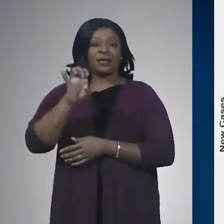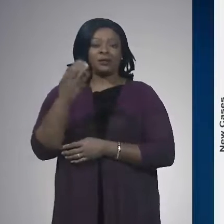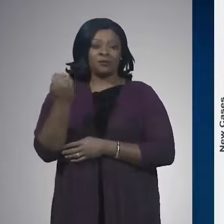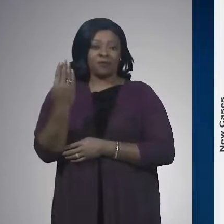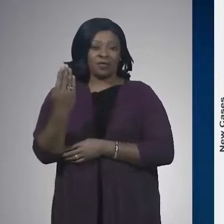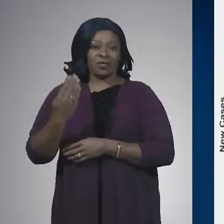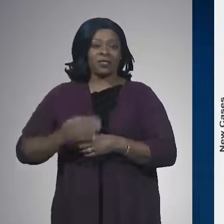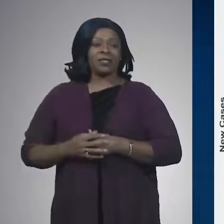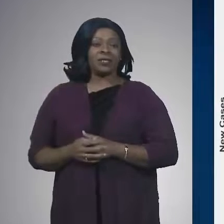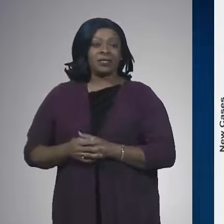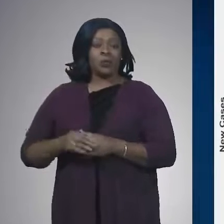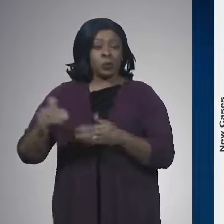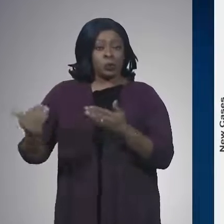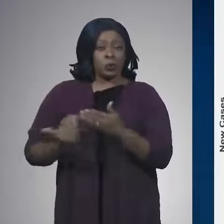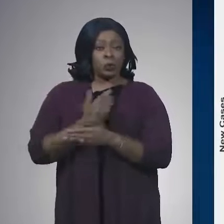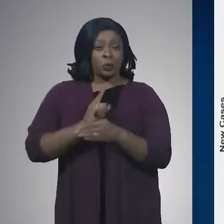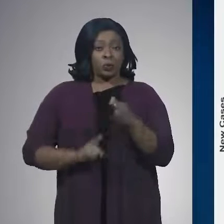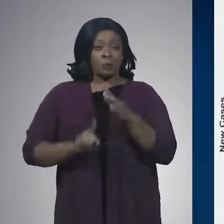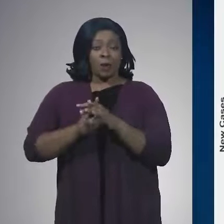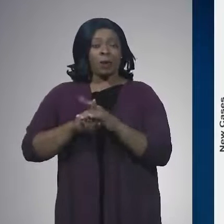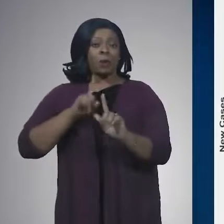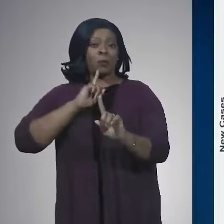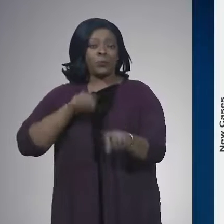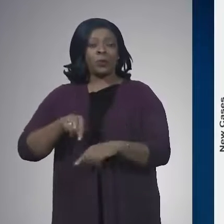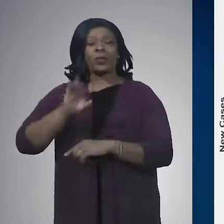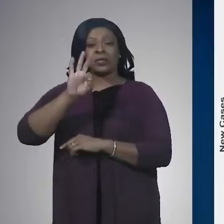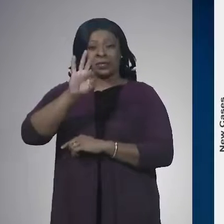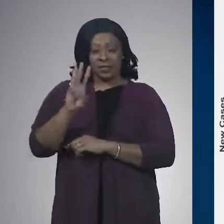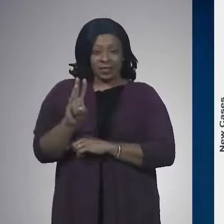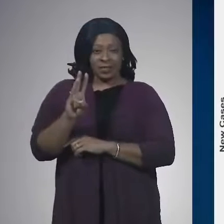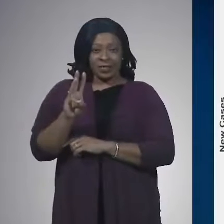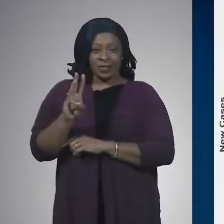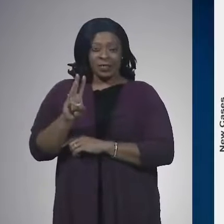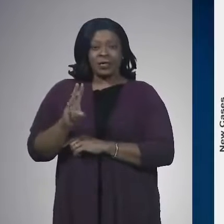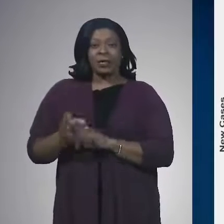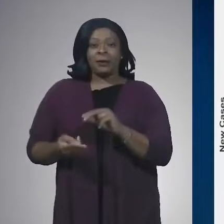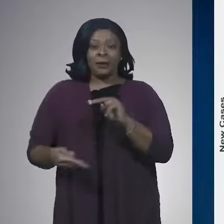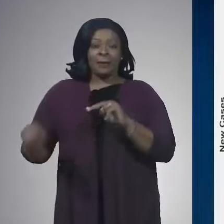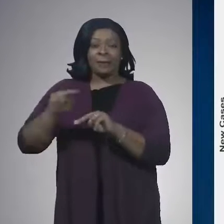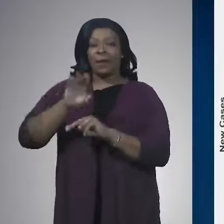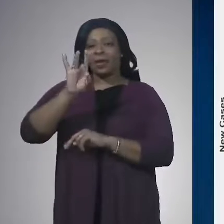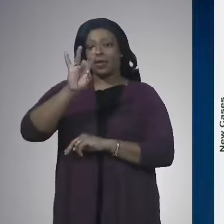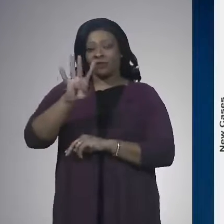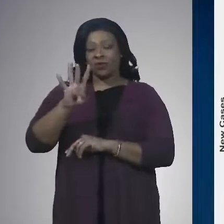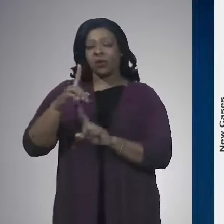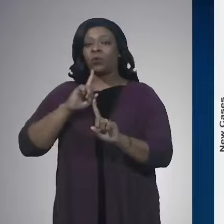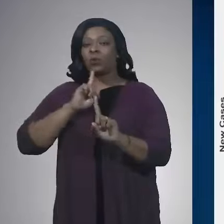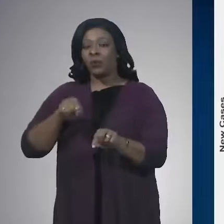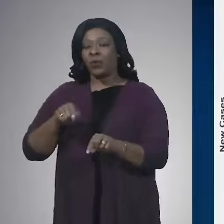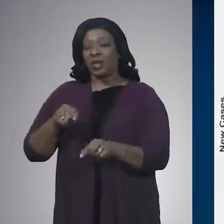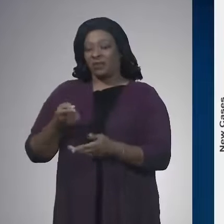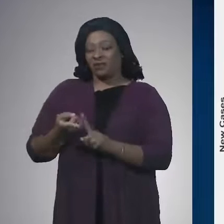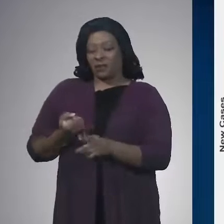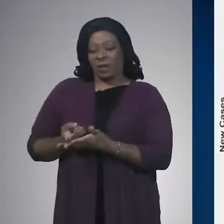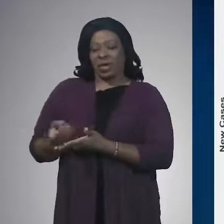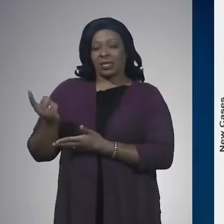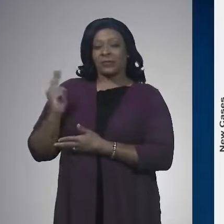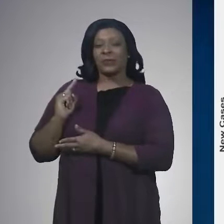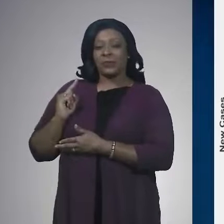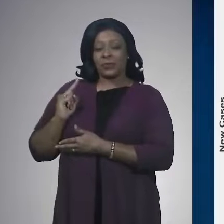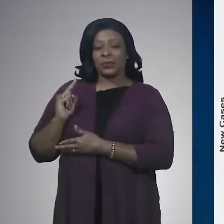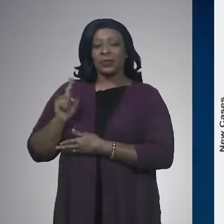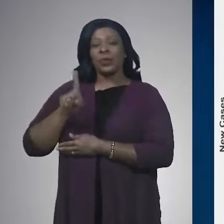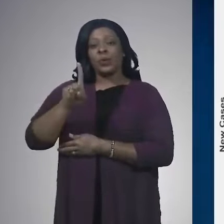146,814. New cases reported today, 96. That is up from 84 cases reported this time last week